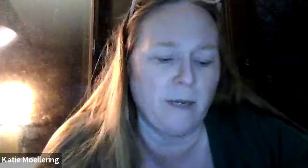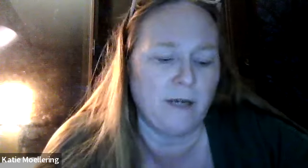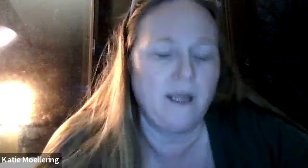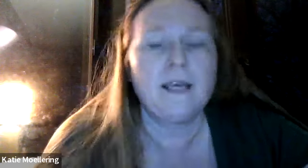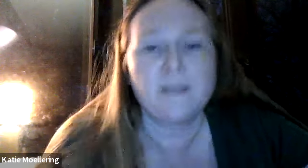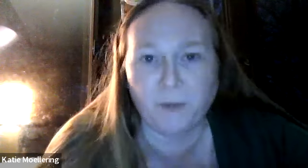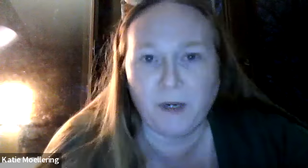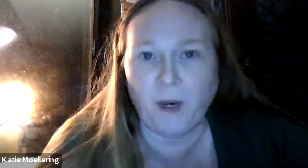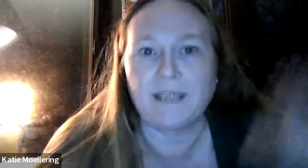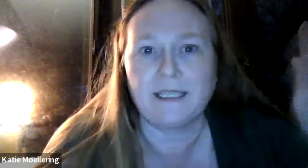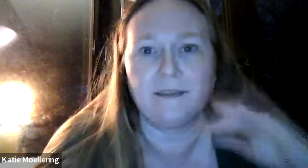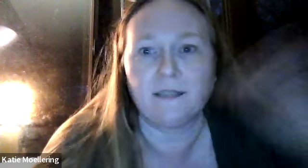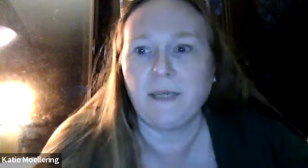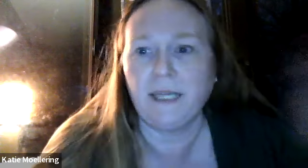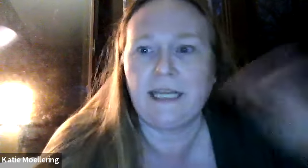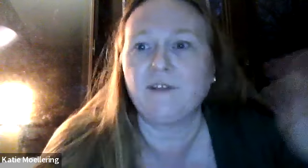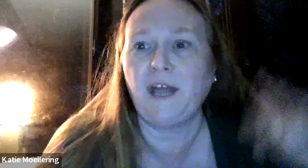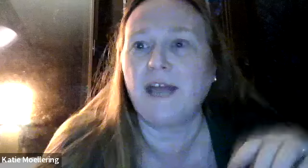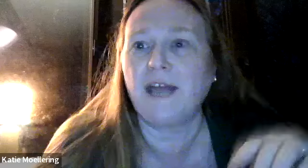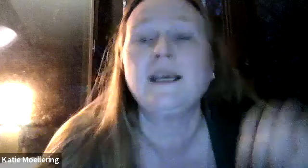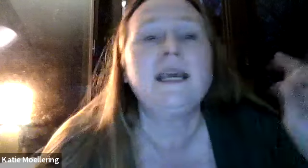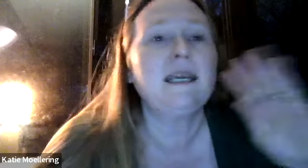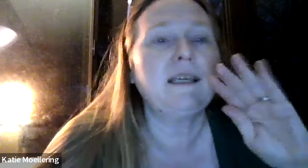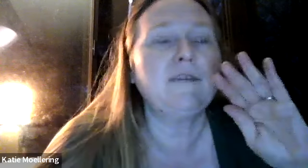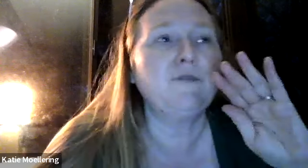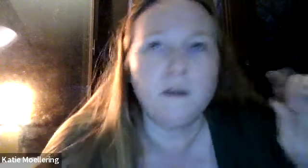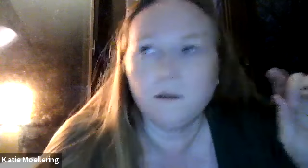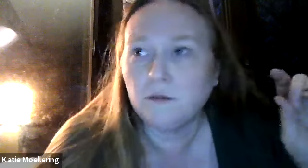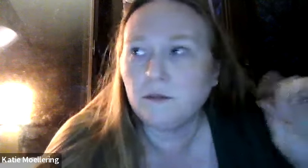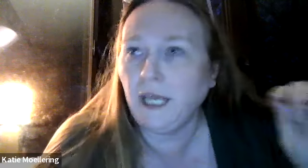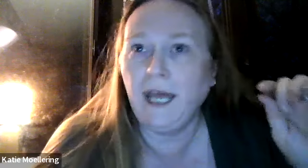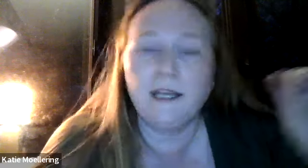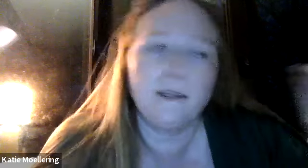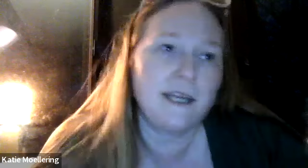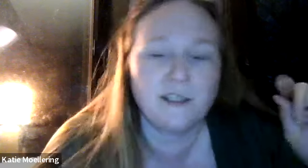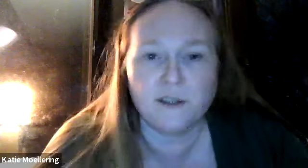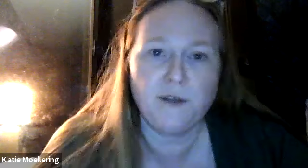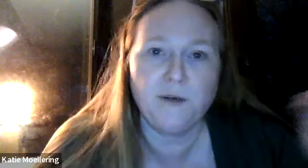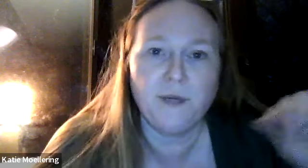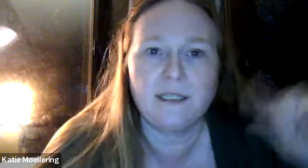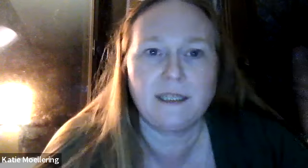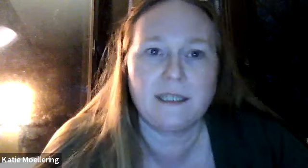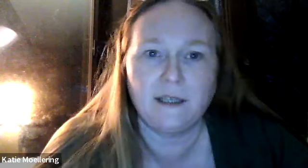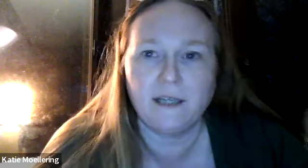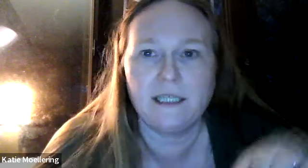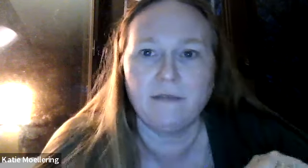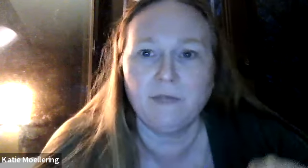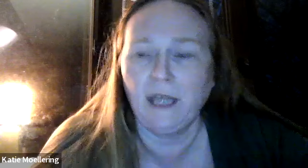about spring breaks and coming in and out of class, if you get a lesson or two into this series and